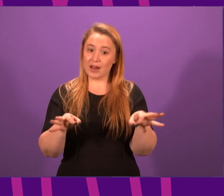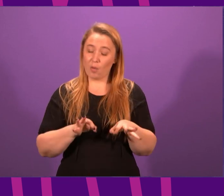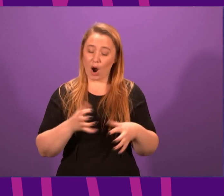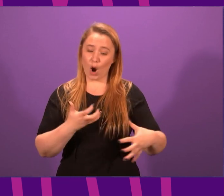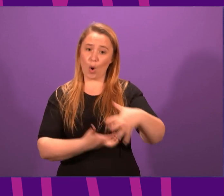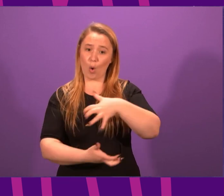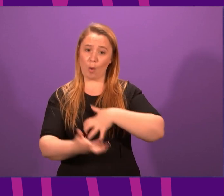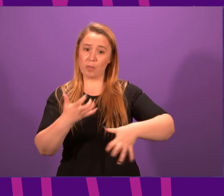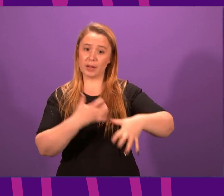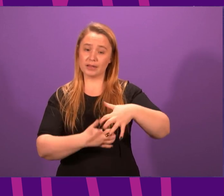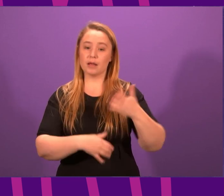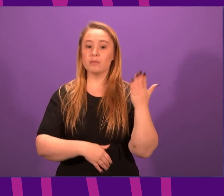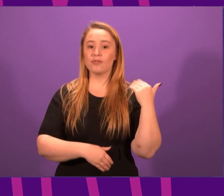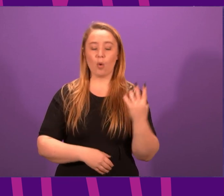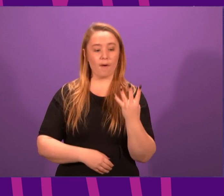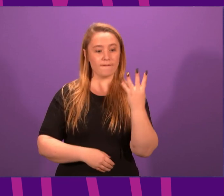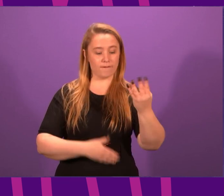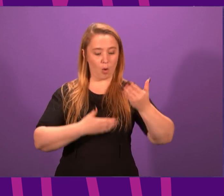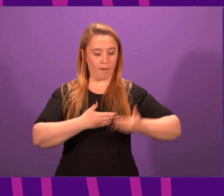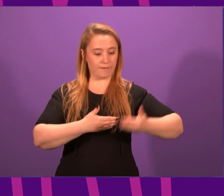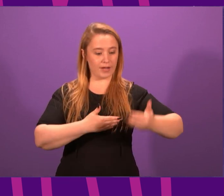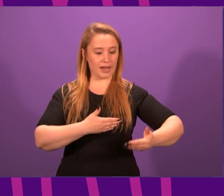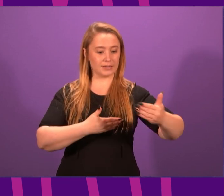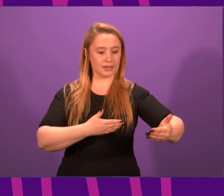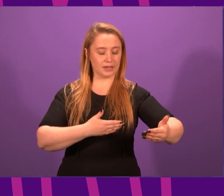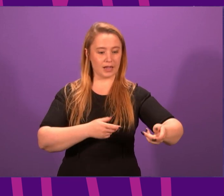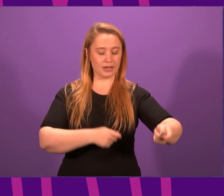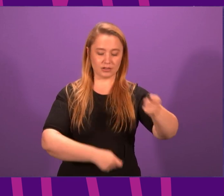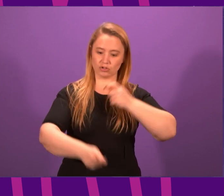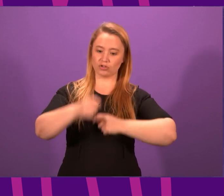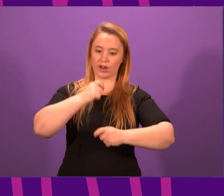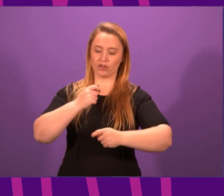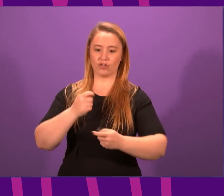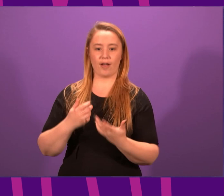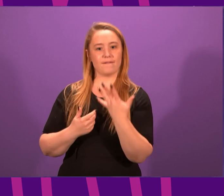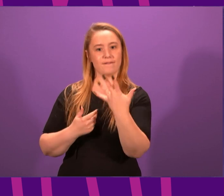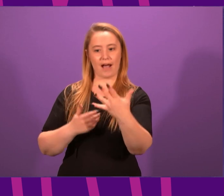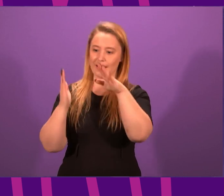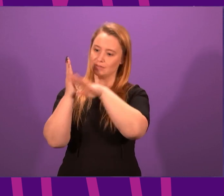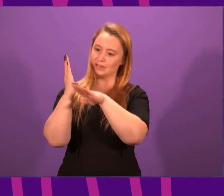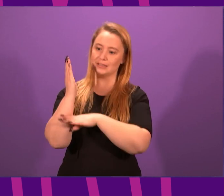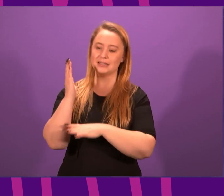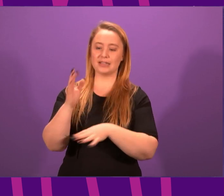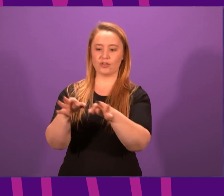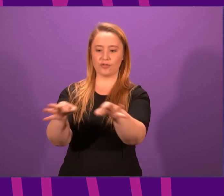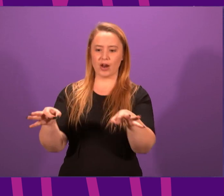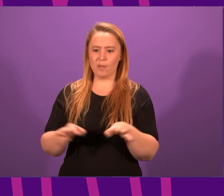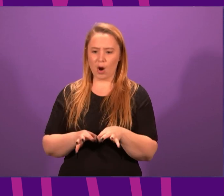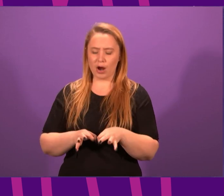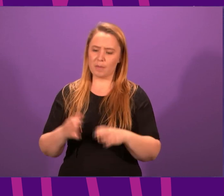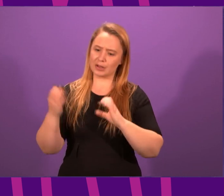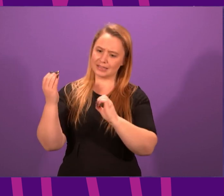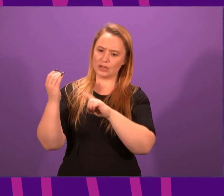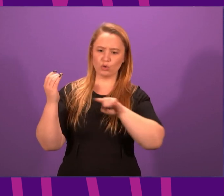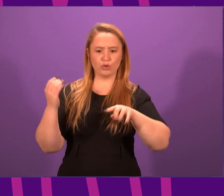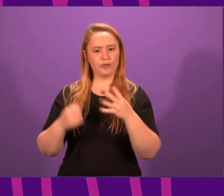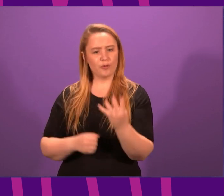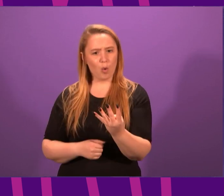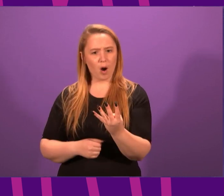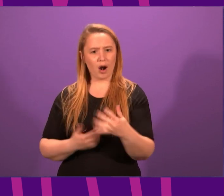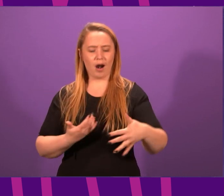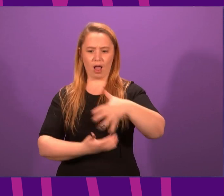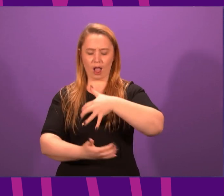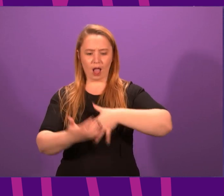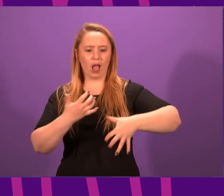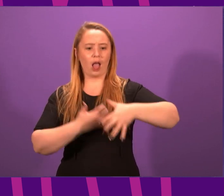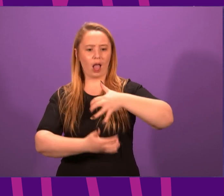from a four-phase strategic route map to 5 tiers of a framework, but numbered 0 to 4, a complex basket